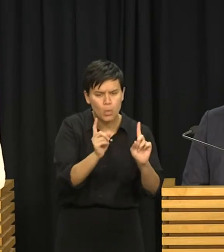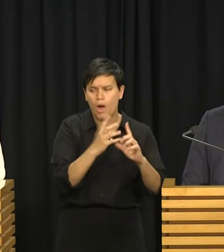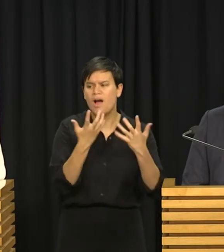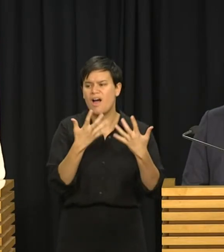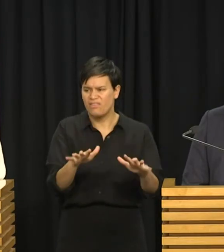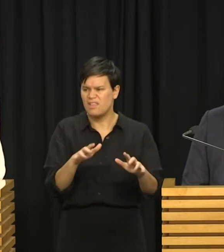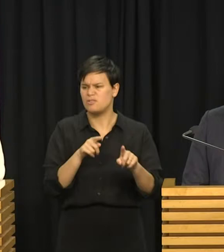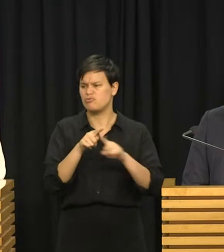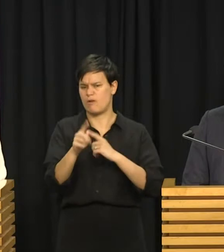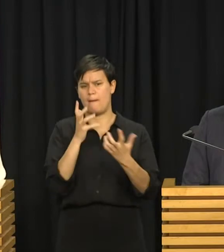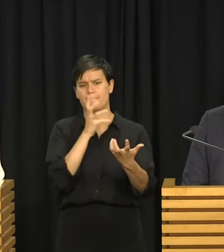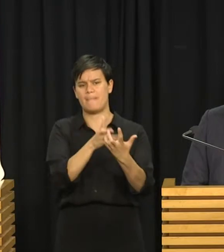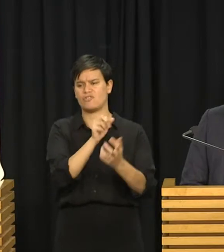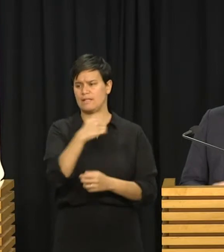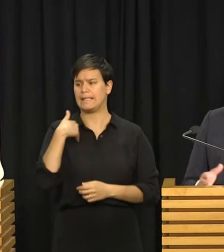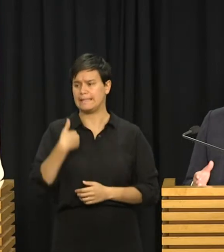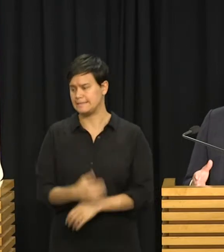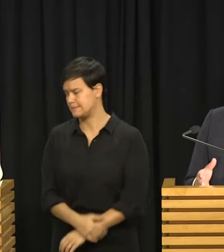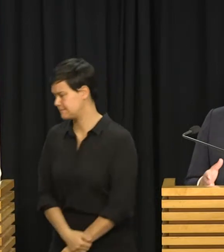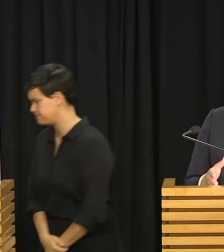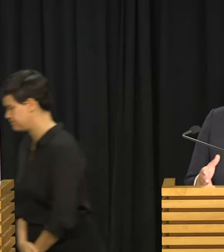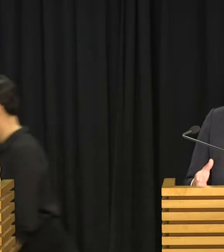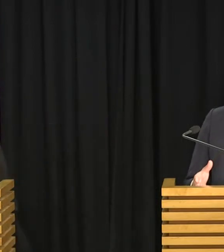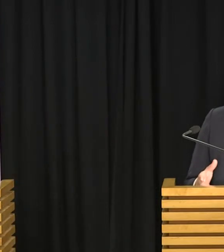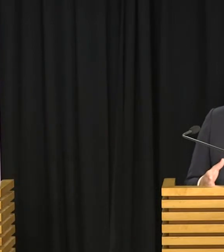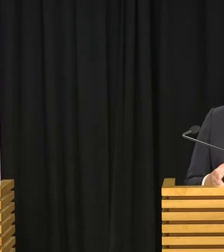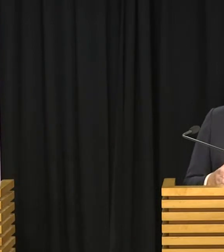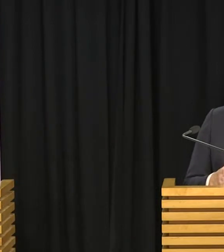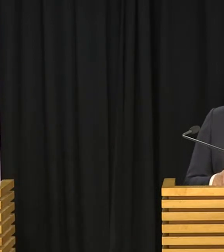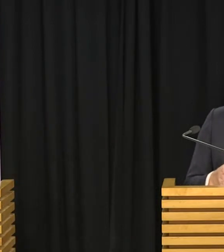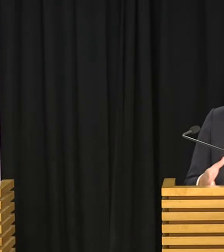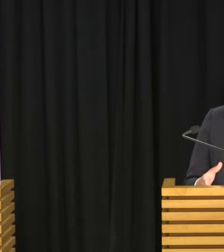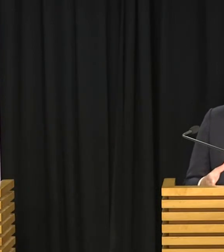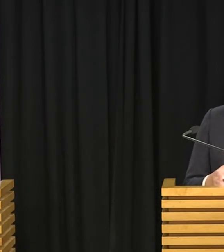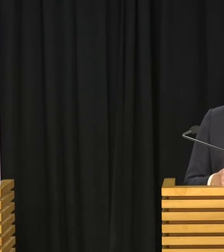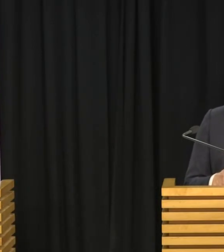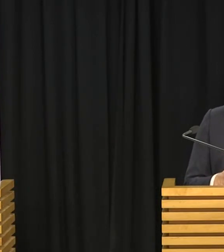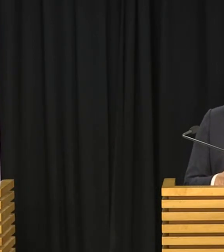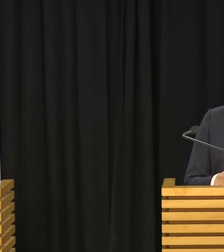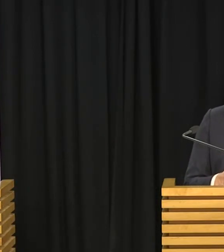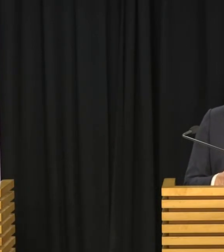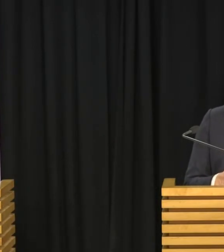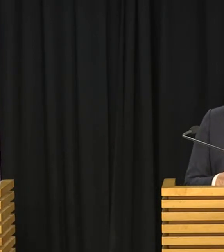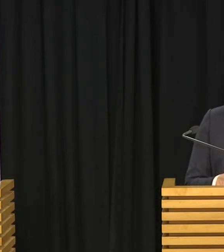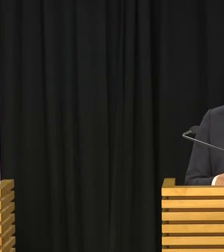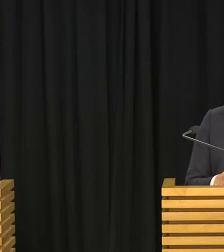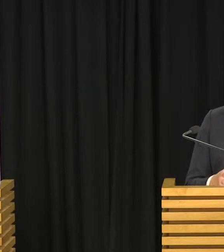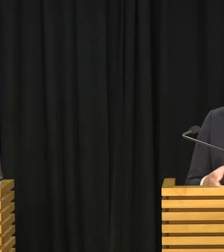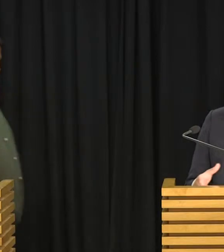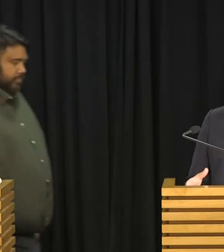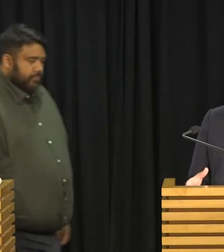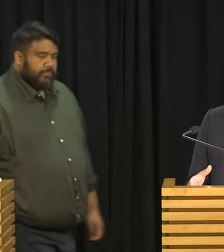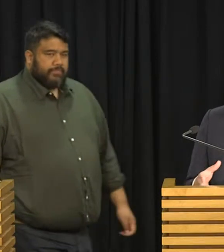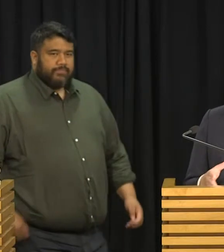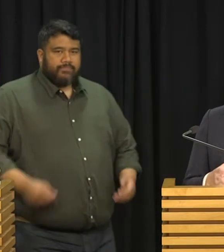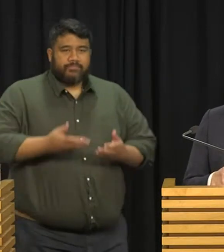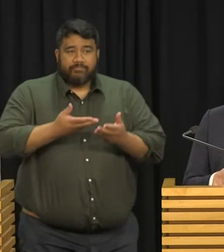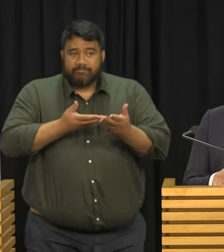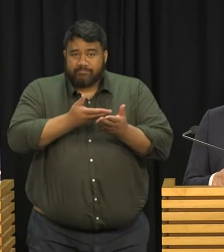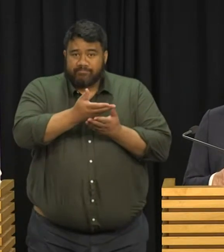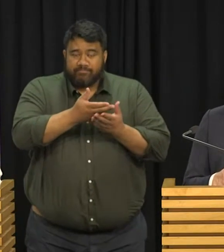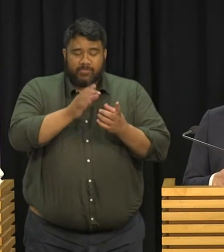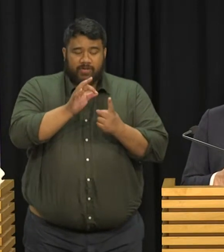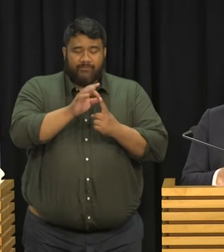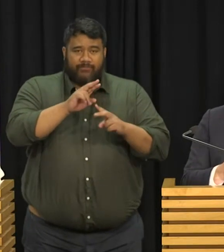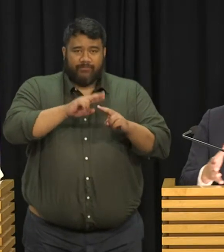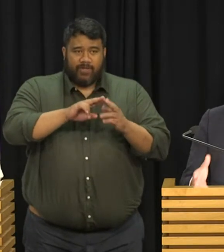needs depending on the requirements for storage. Part of those conversations with Pfizer have also been about spreading the delivery so that we don't